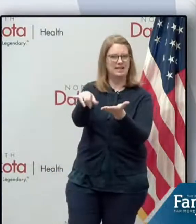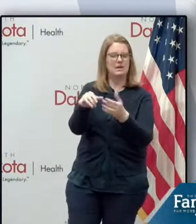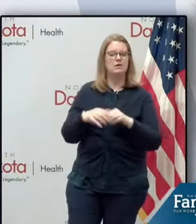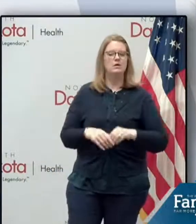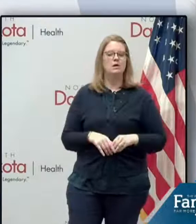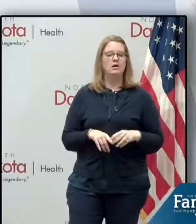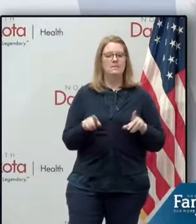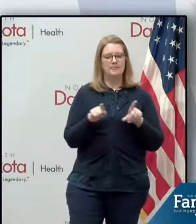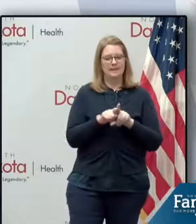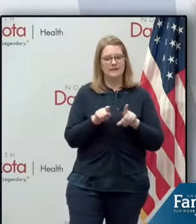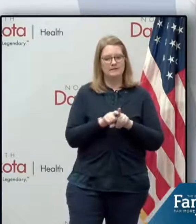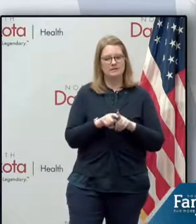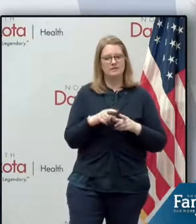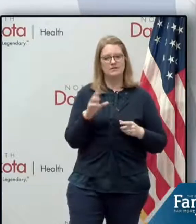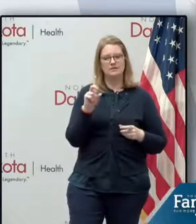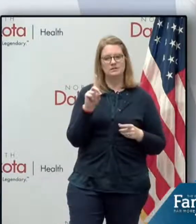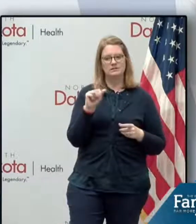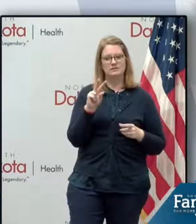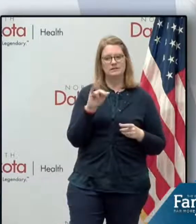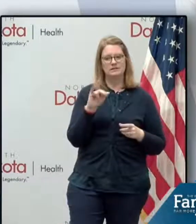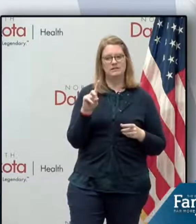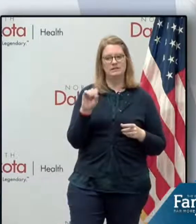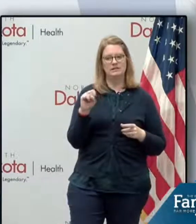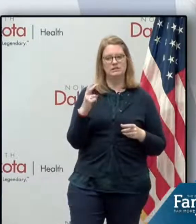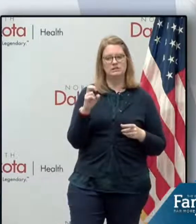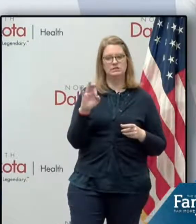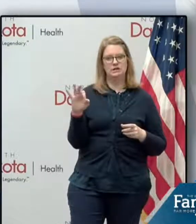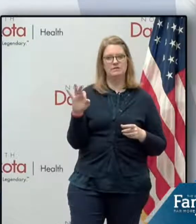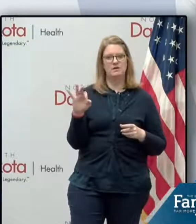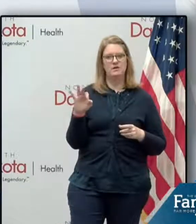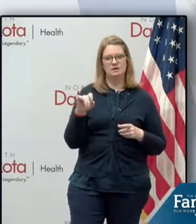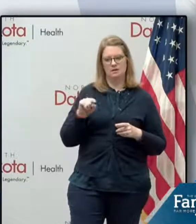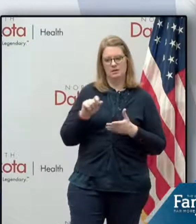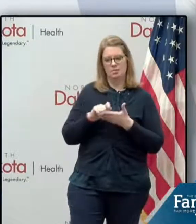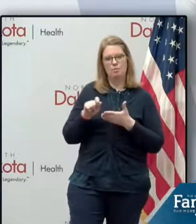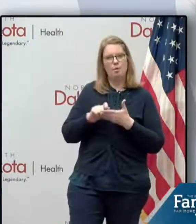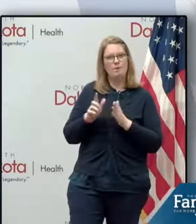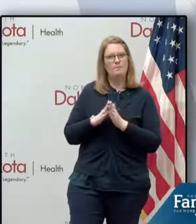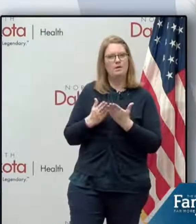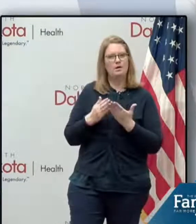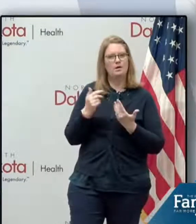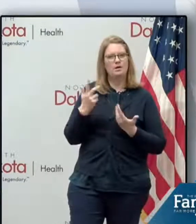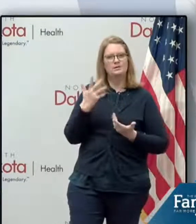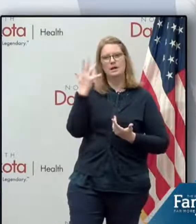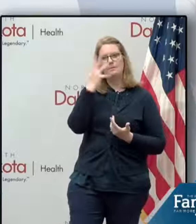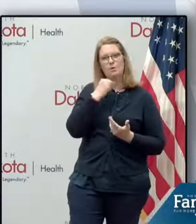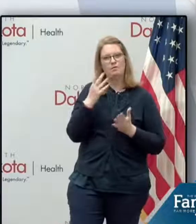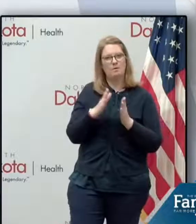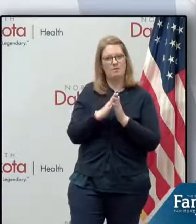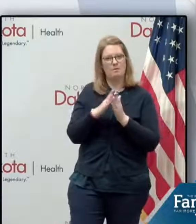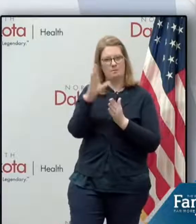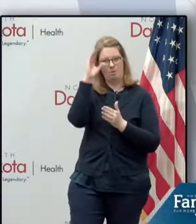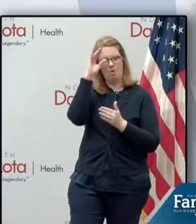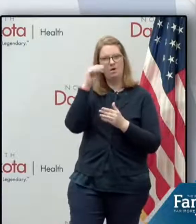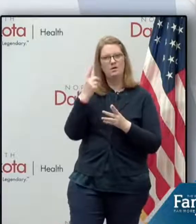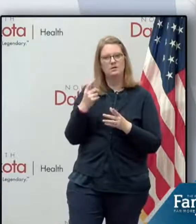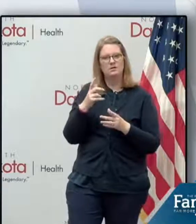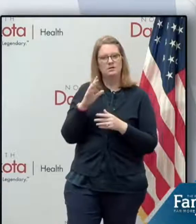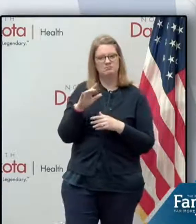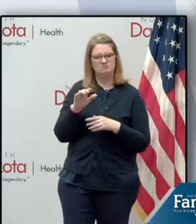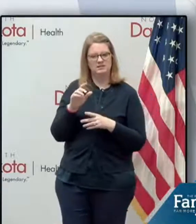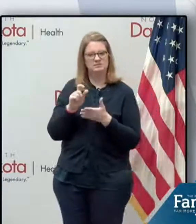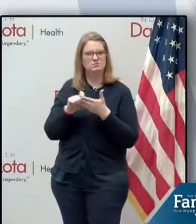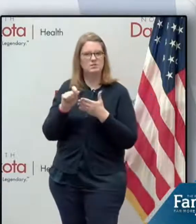also have this guy named David Sheff, who wrote a book called A Beautiful Boy about 10 years ago, which became a